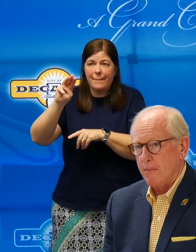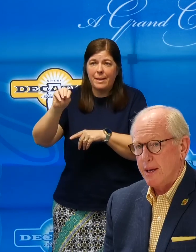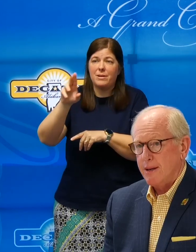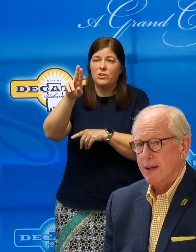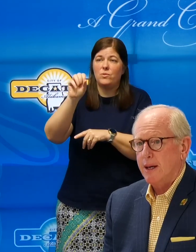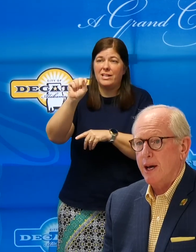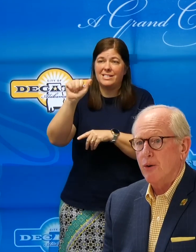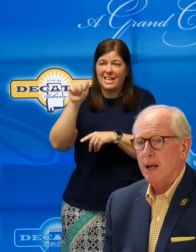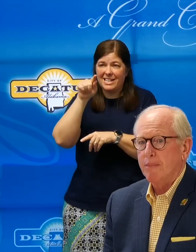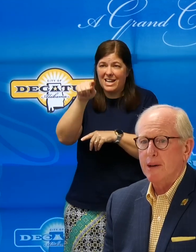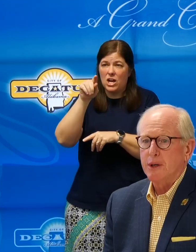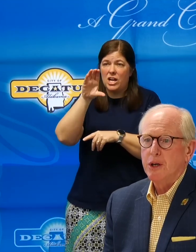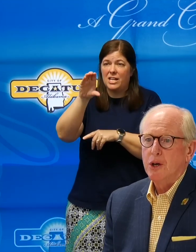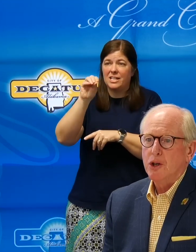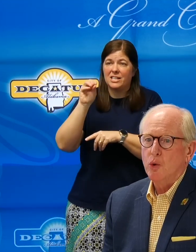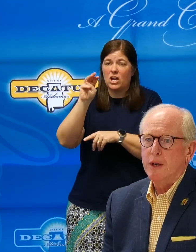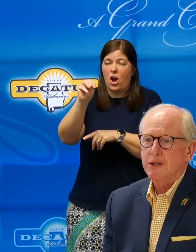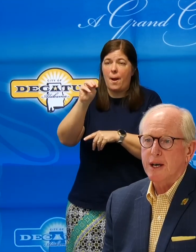DecaturAlabamaUSA.com.